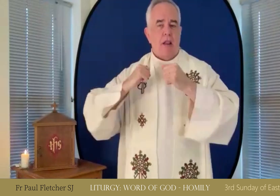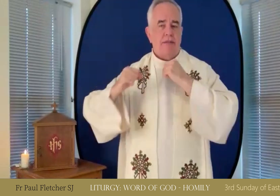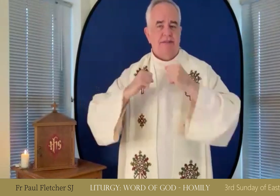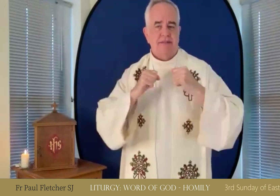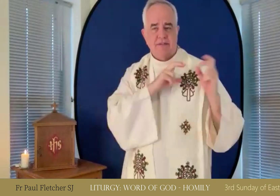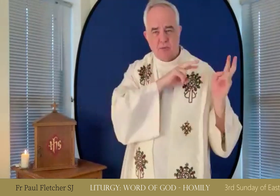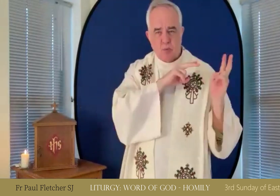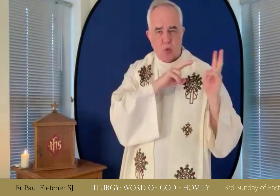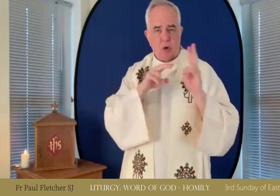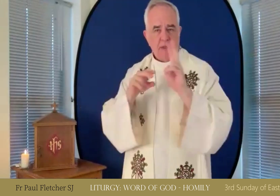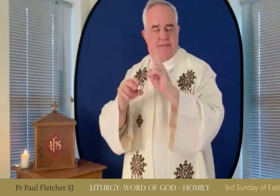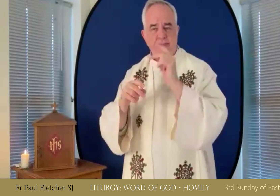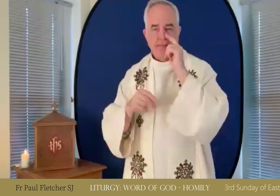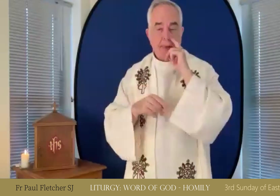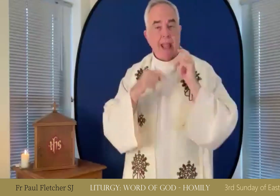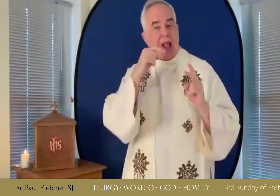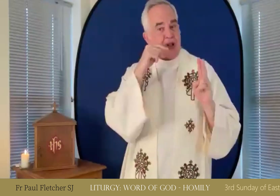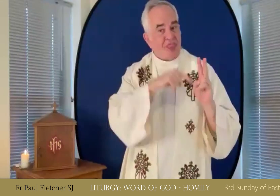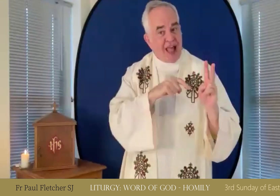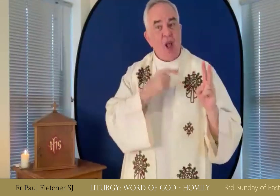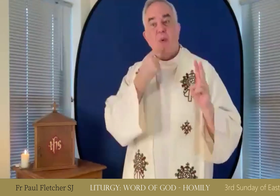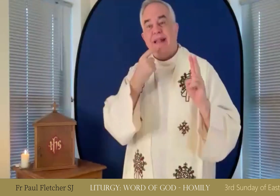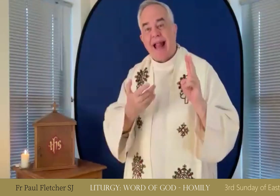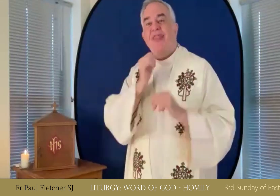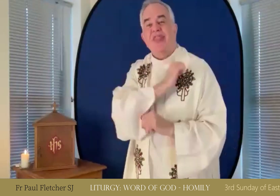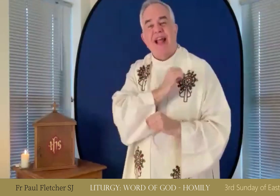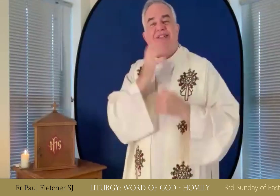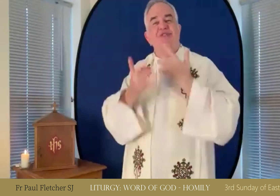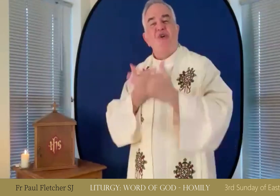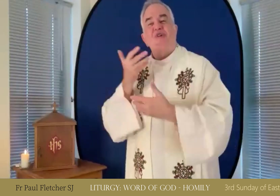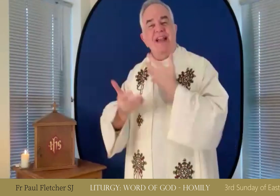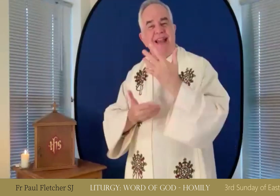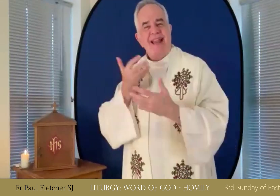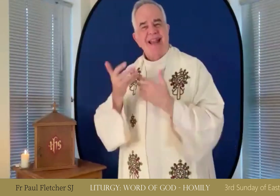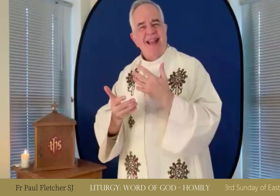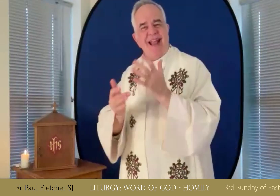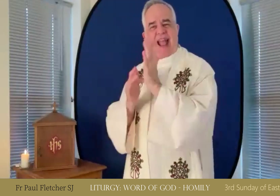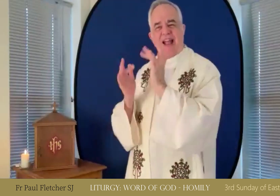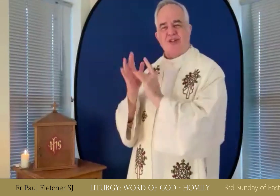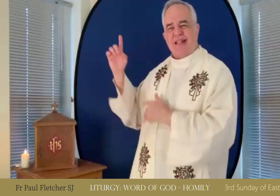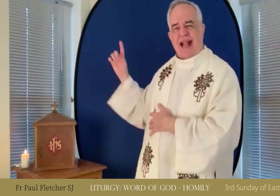7 miles walk. So they were telling their story. And Jesus